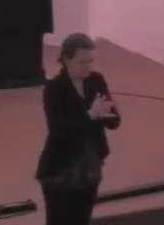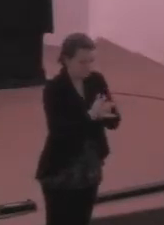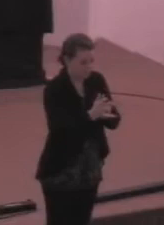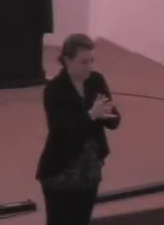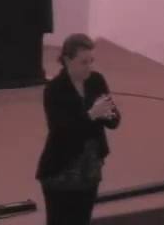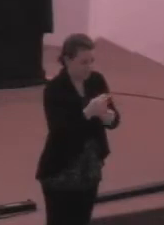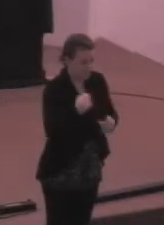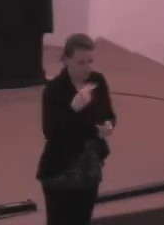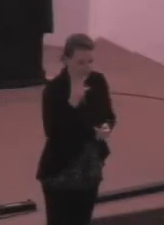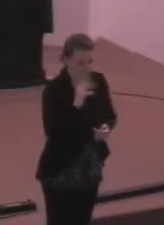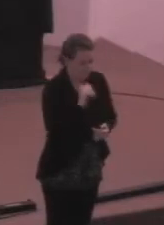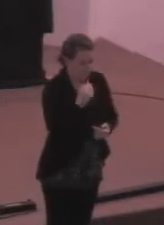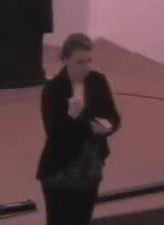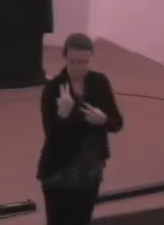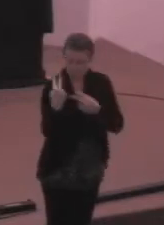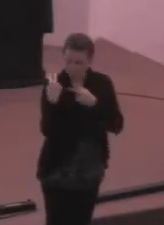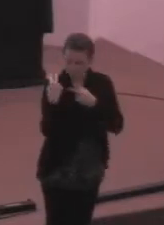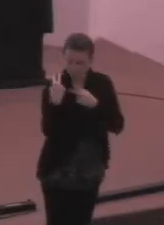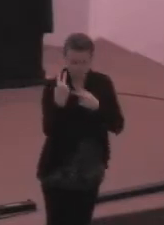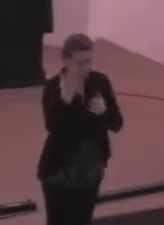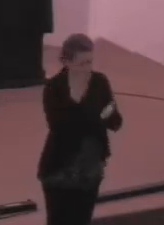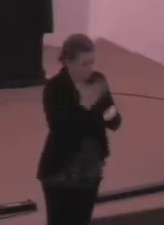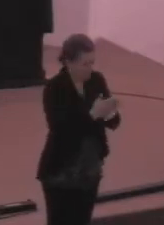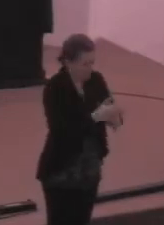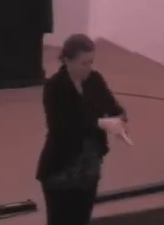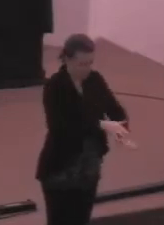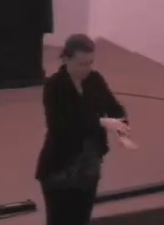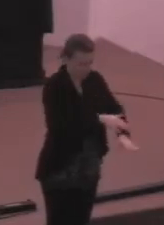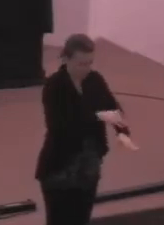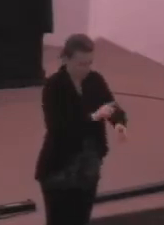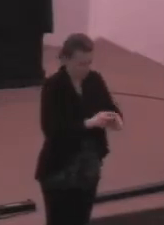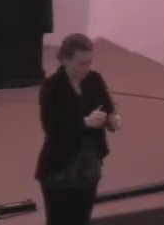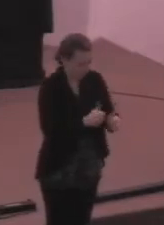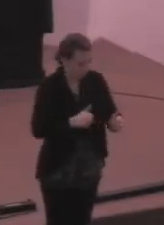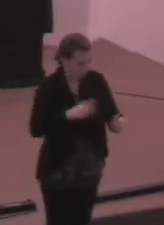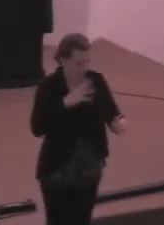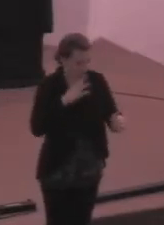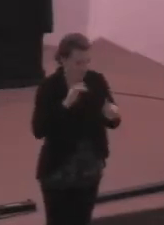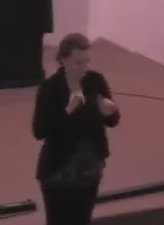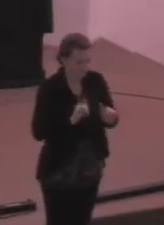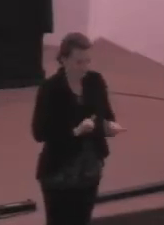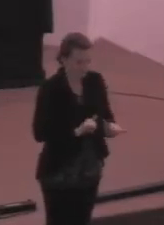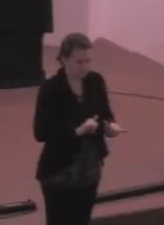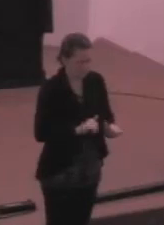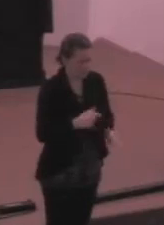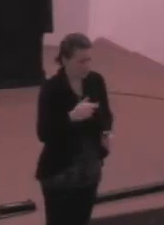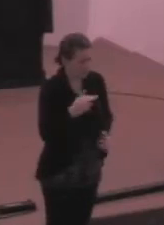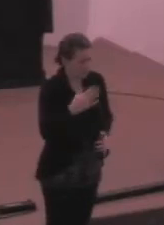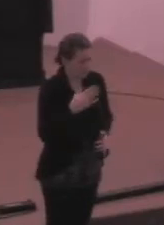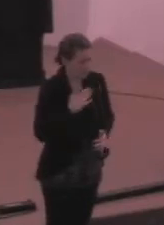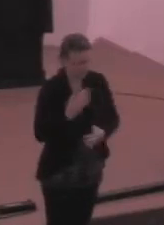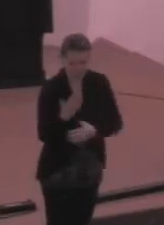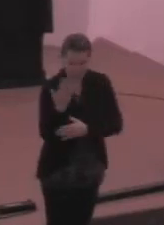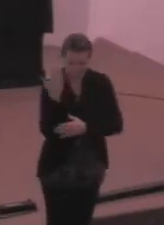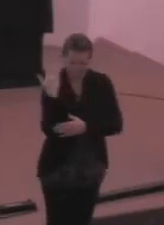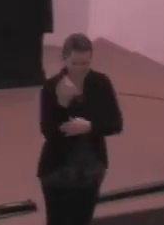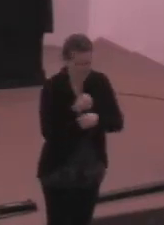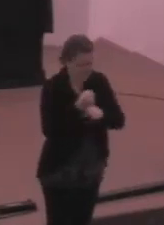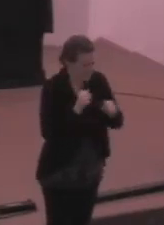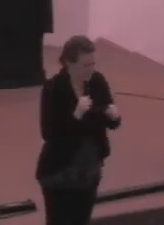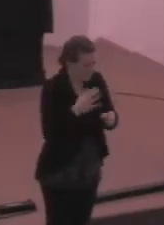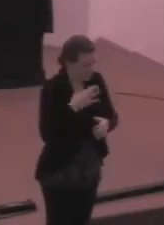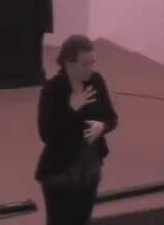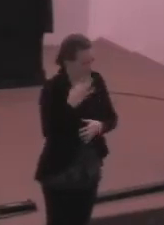I won't look back or let up, slow down, back away, or be still. My past is redeemed. My present